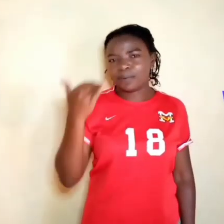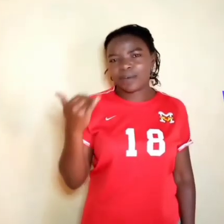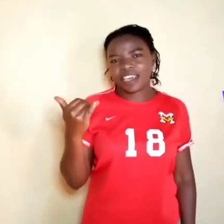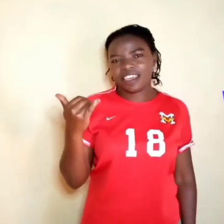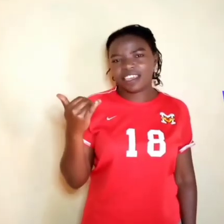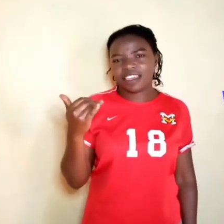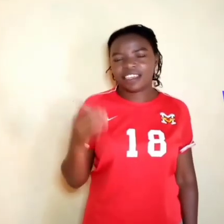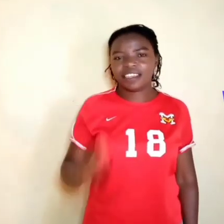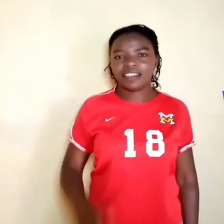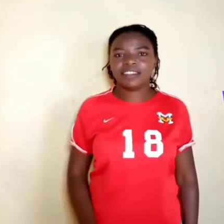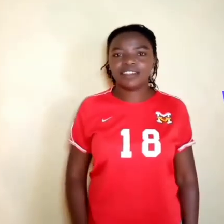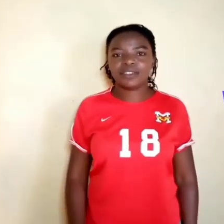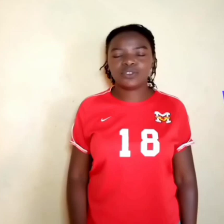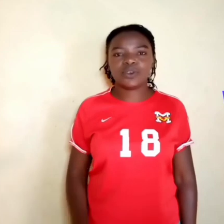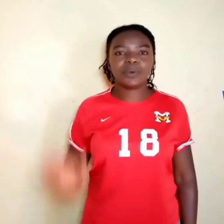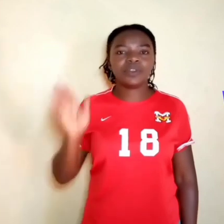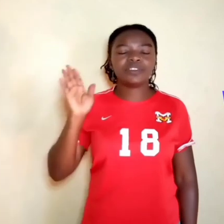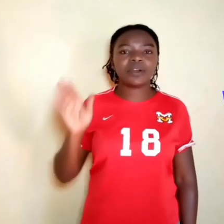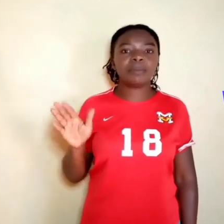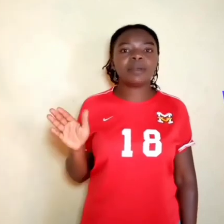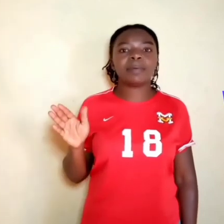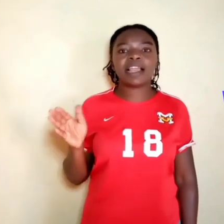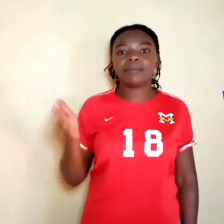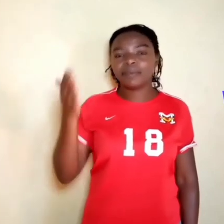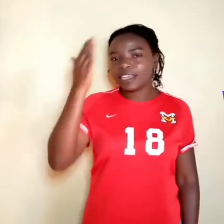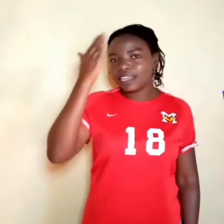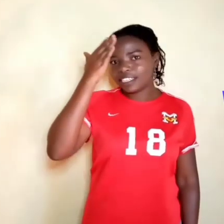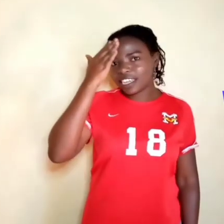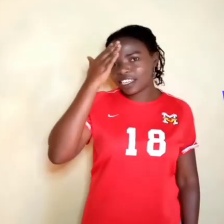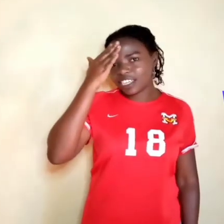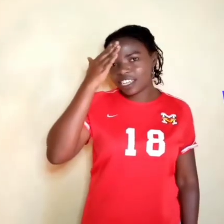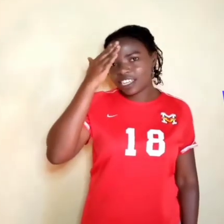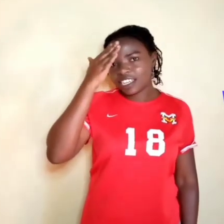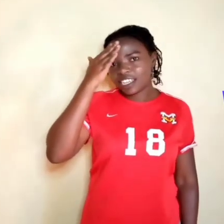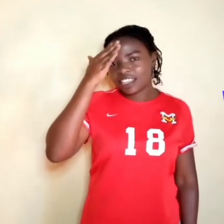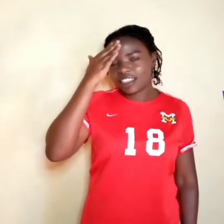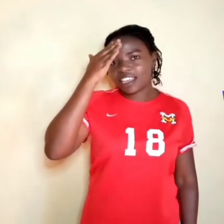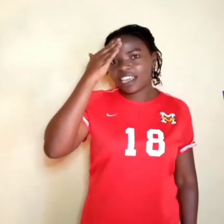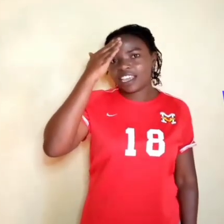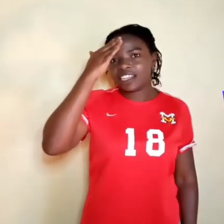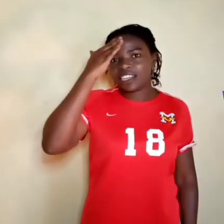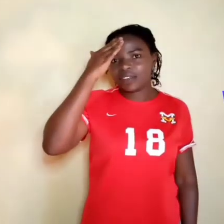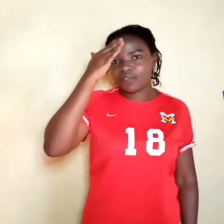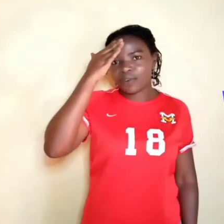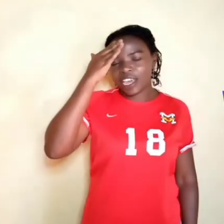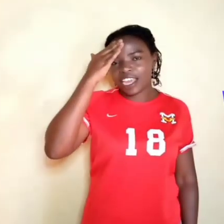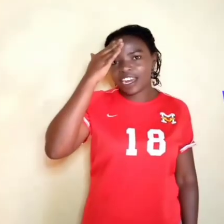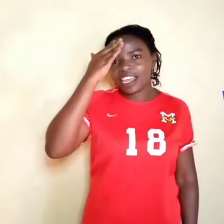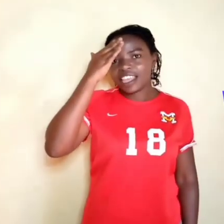Why. So we use an open palm touching the forehead,